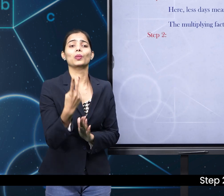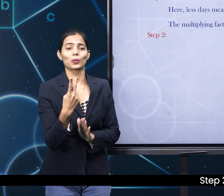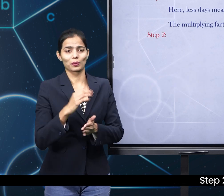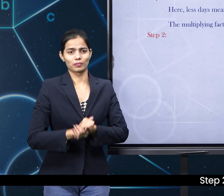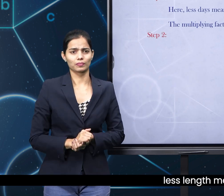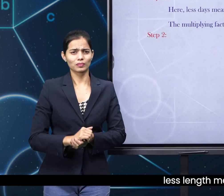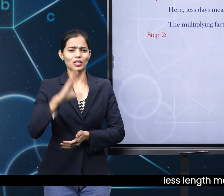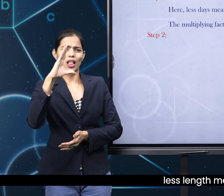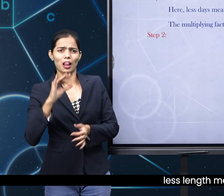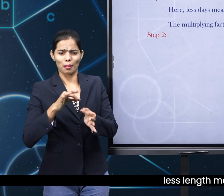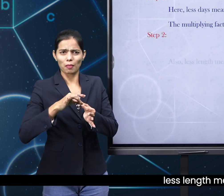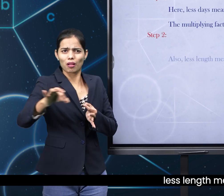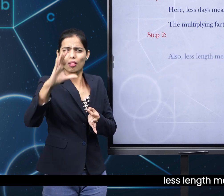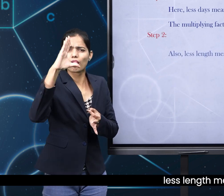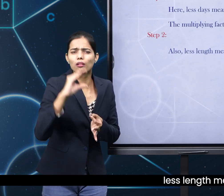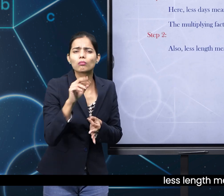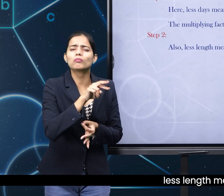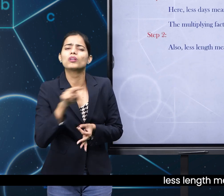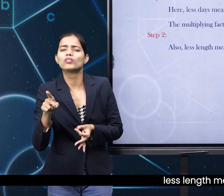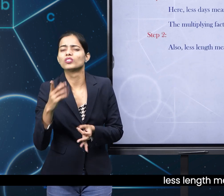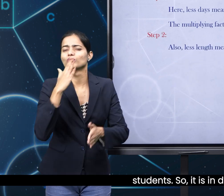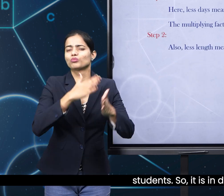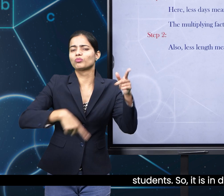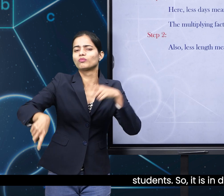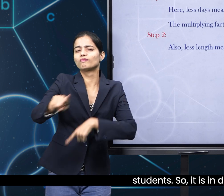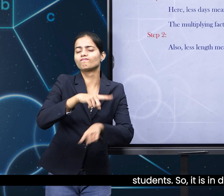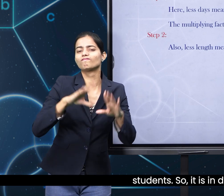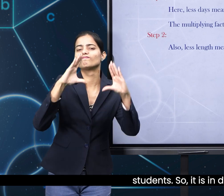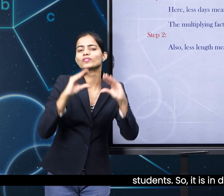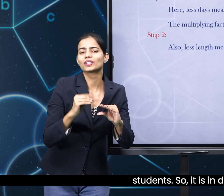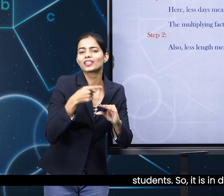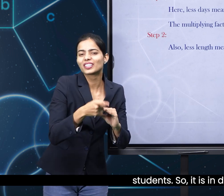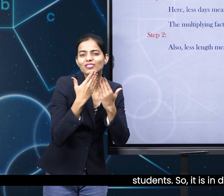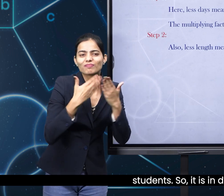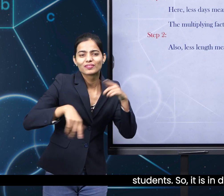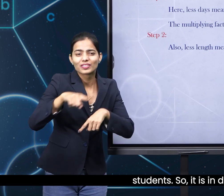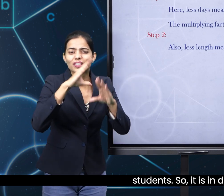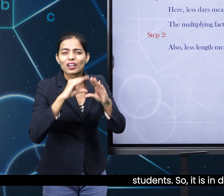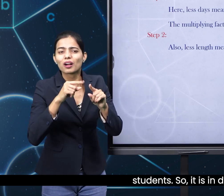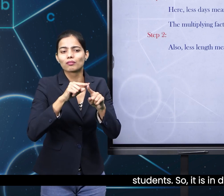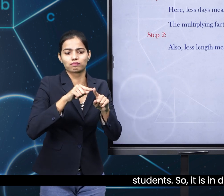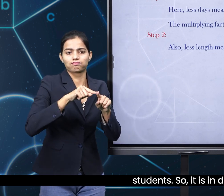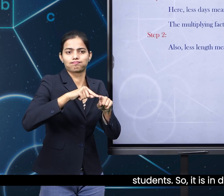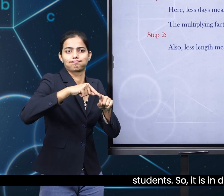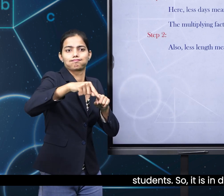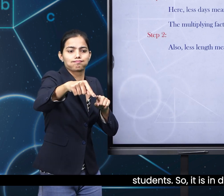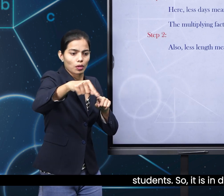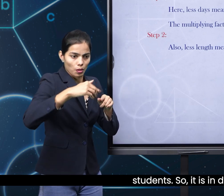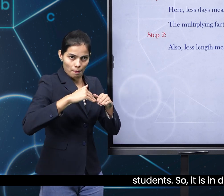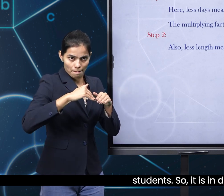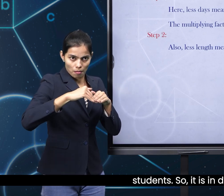Step 2. Also, less length means less student. So, it is in direct proportion.